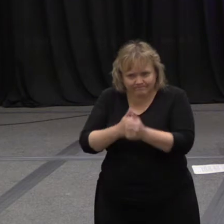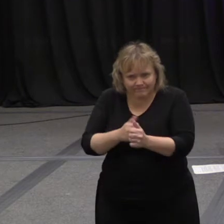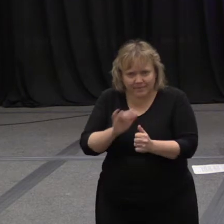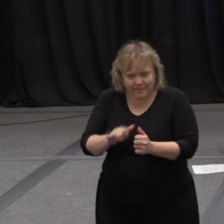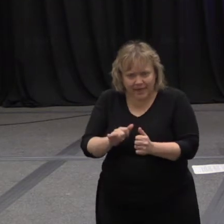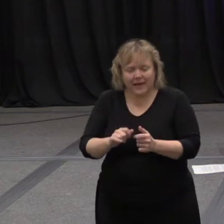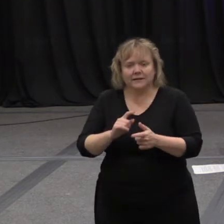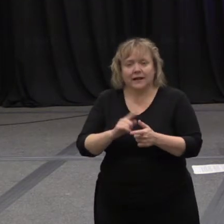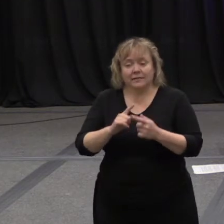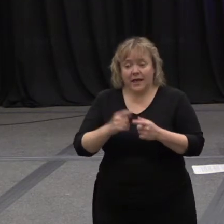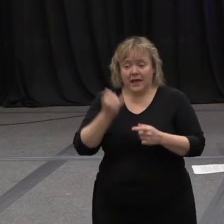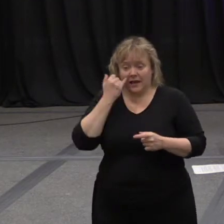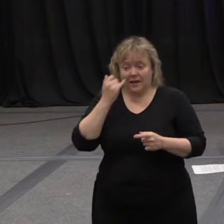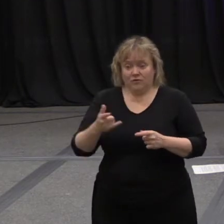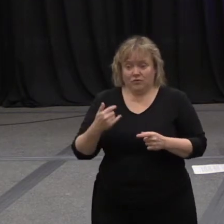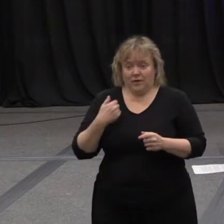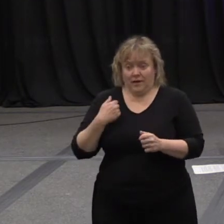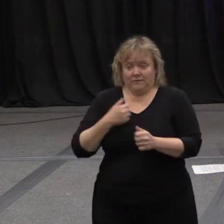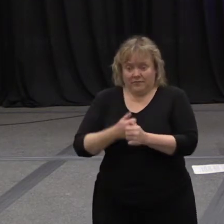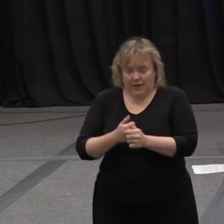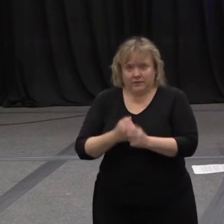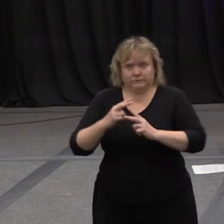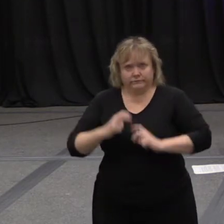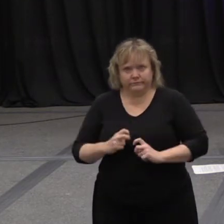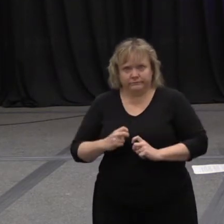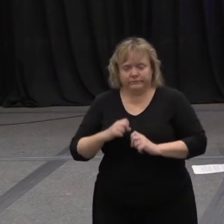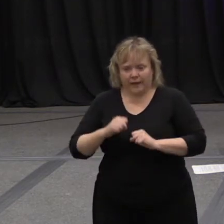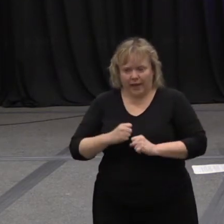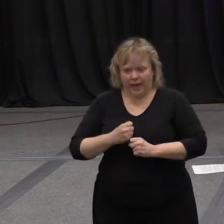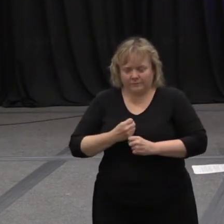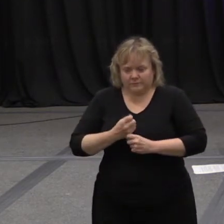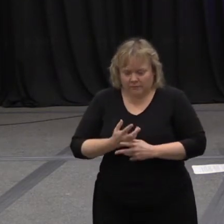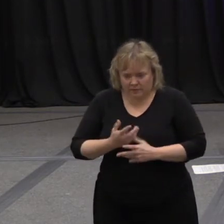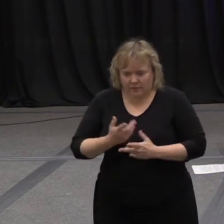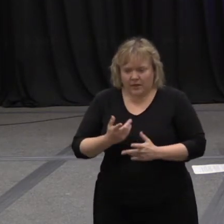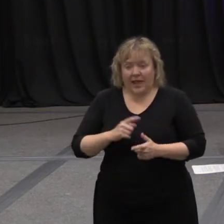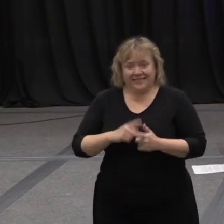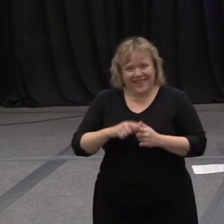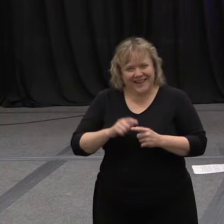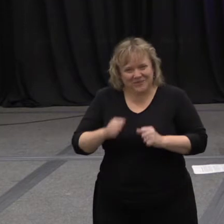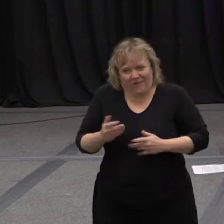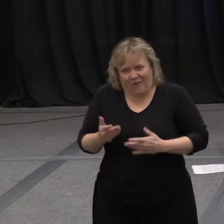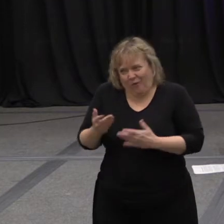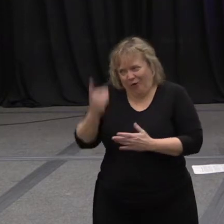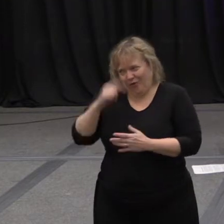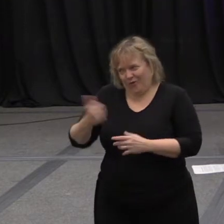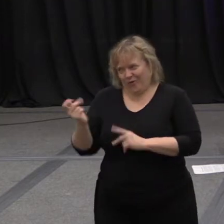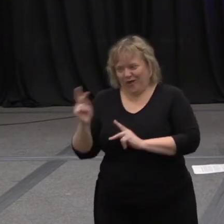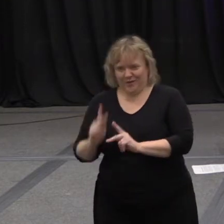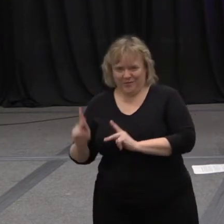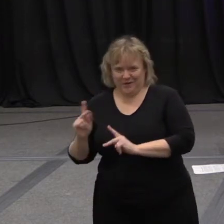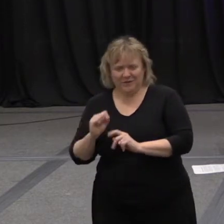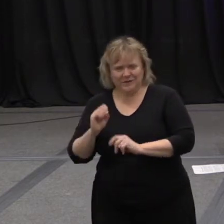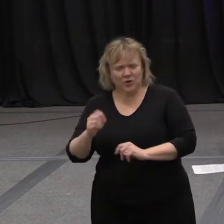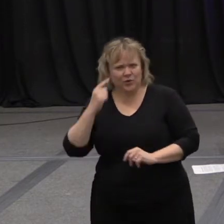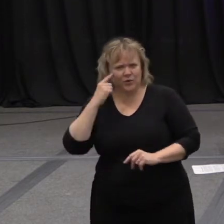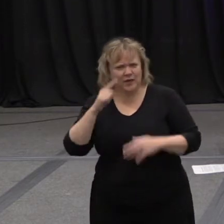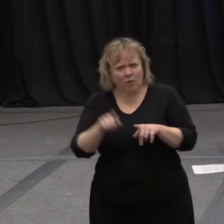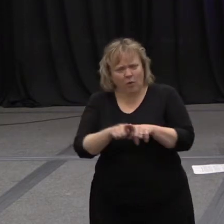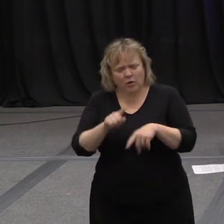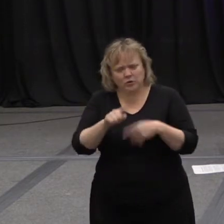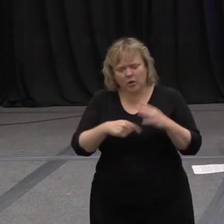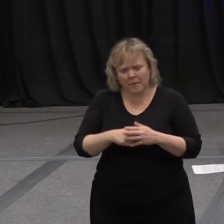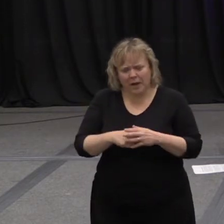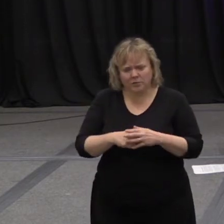to someone else. So we talk about daily sensual practice or daily sexual practice. So how are we going to keep that